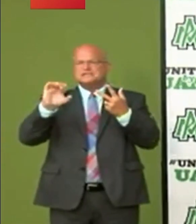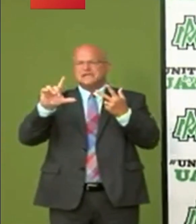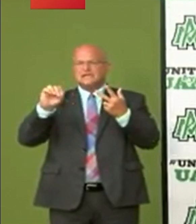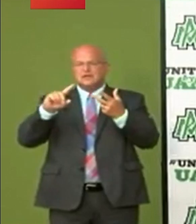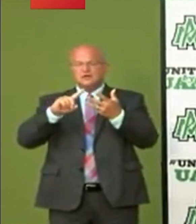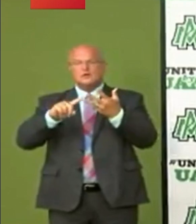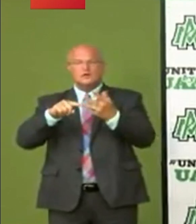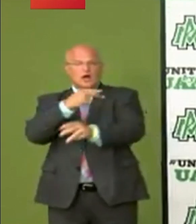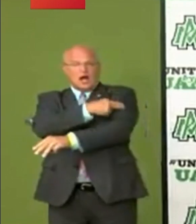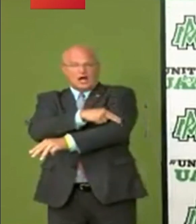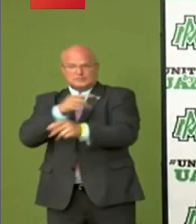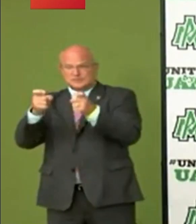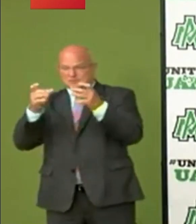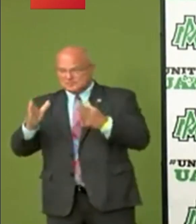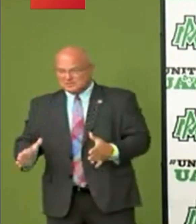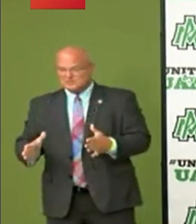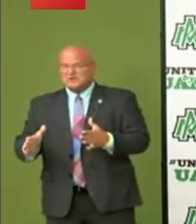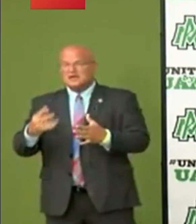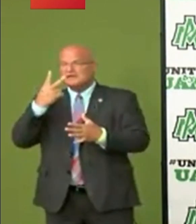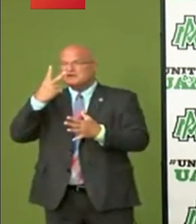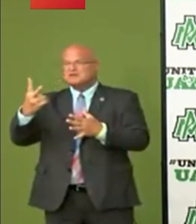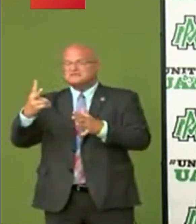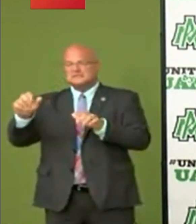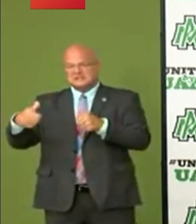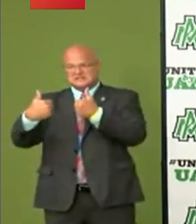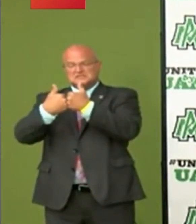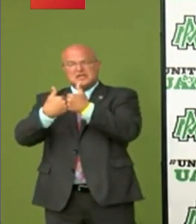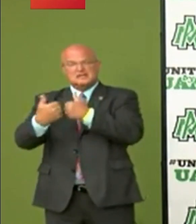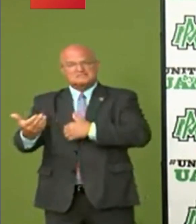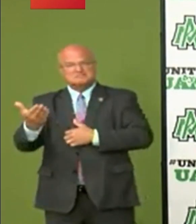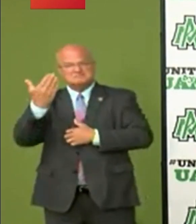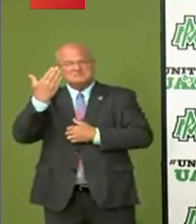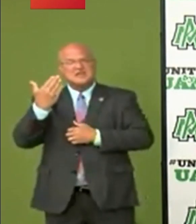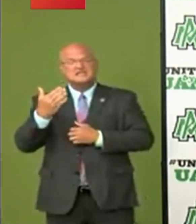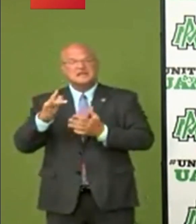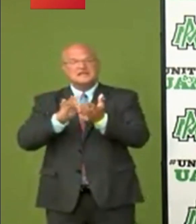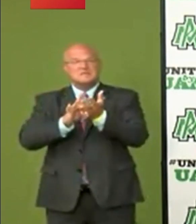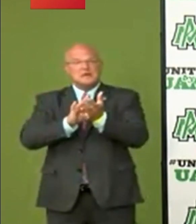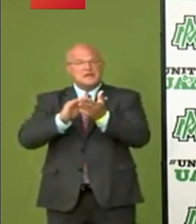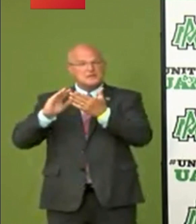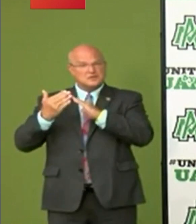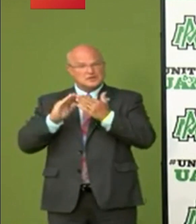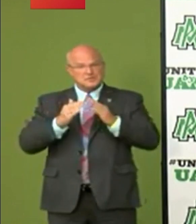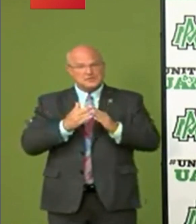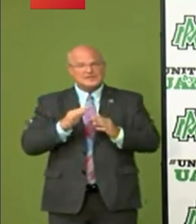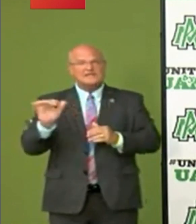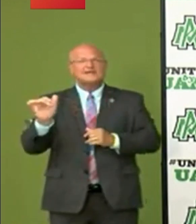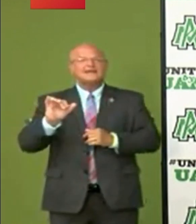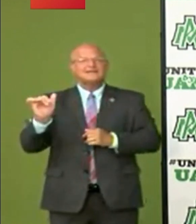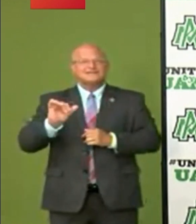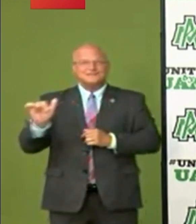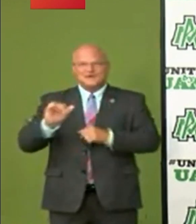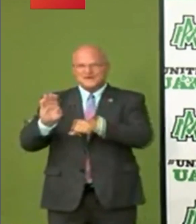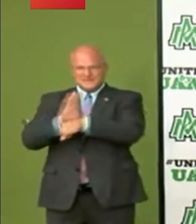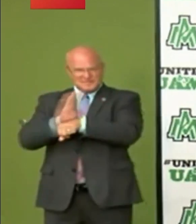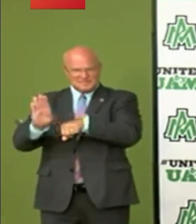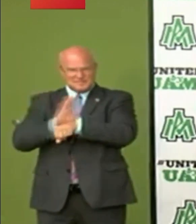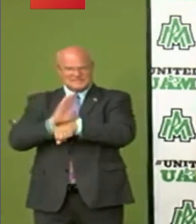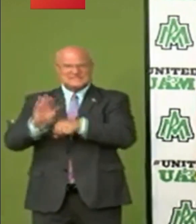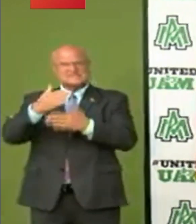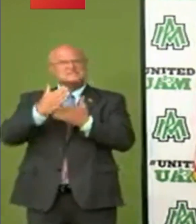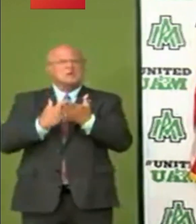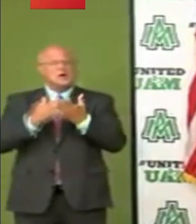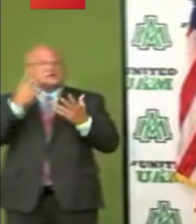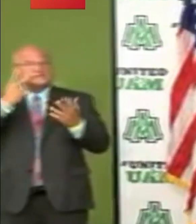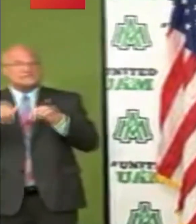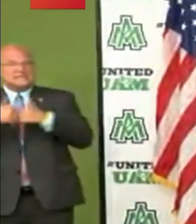hospital administrators to see the challenge they face, the medical community, as well as the business side